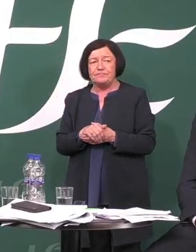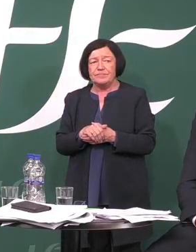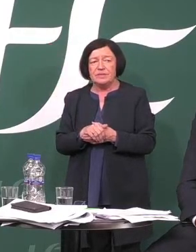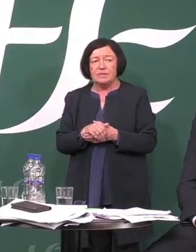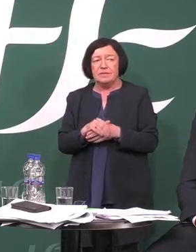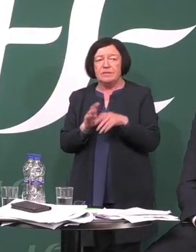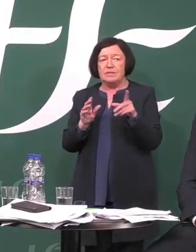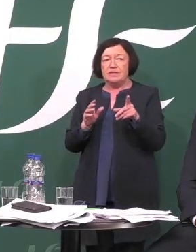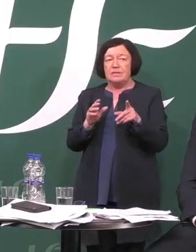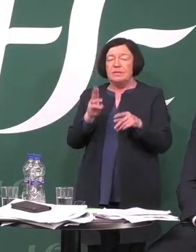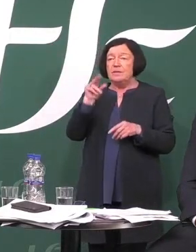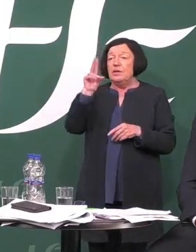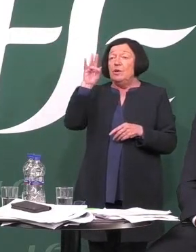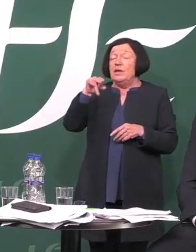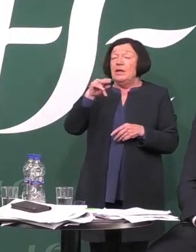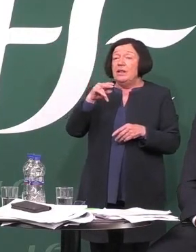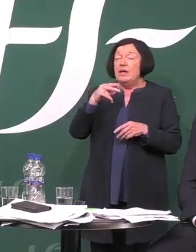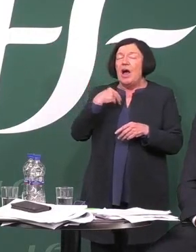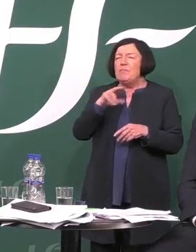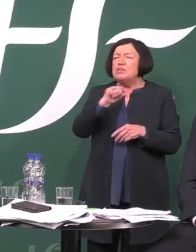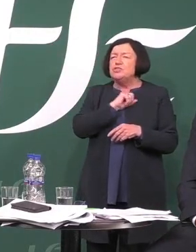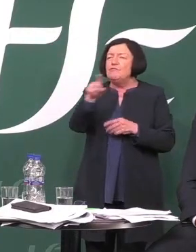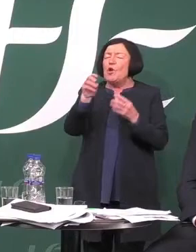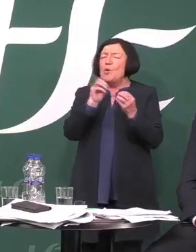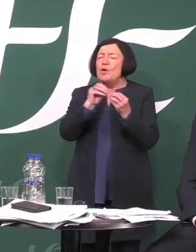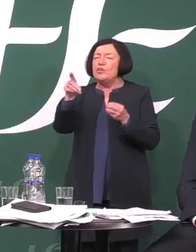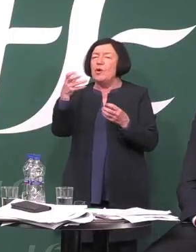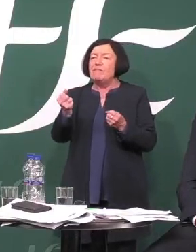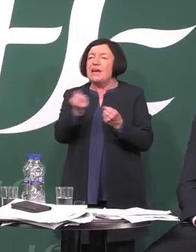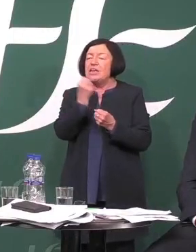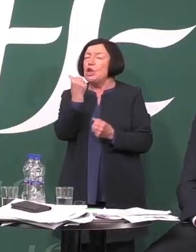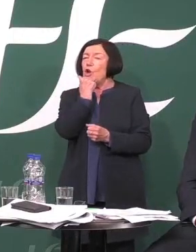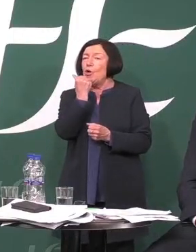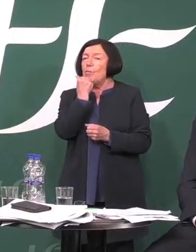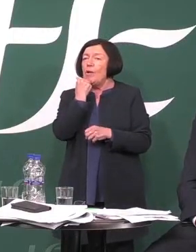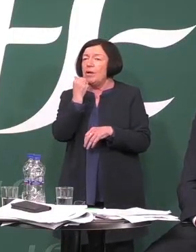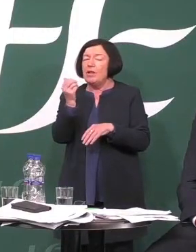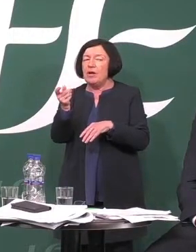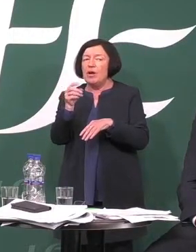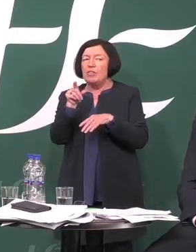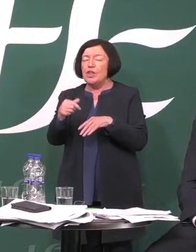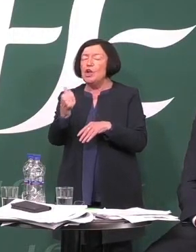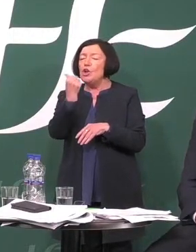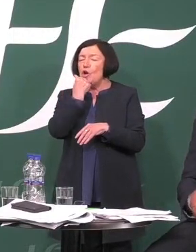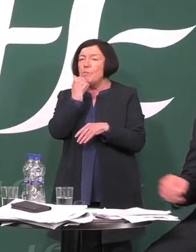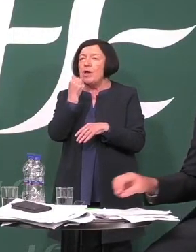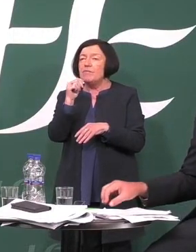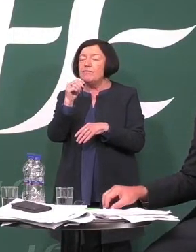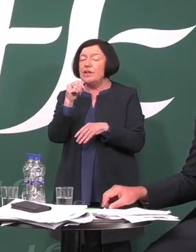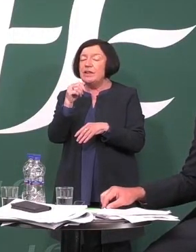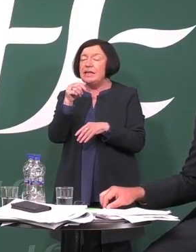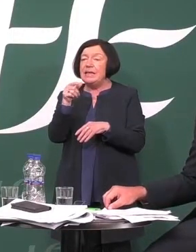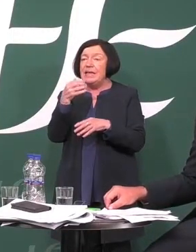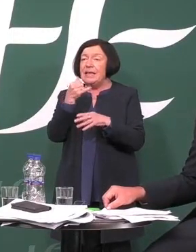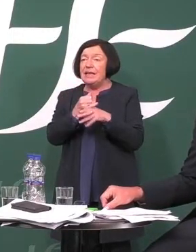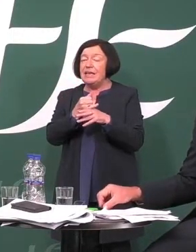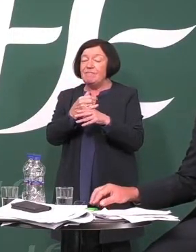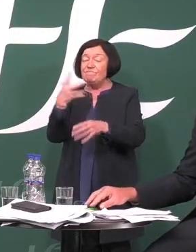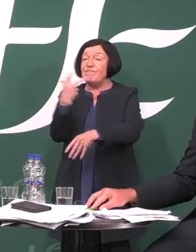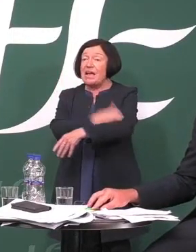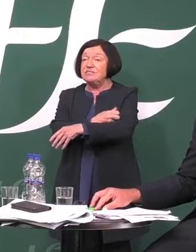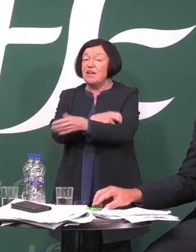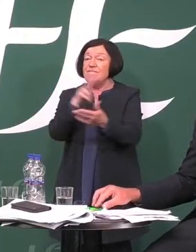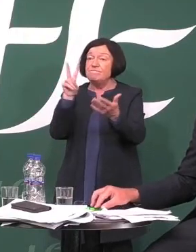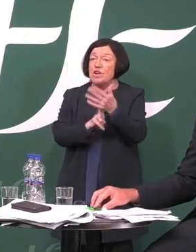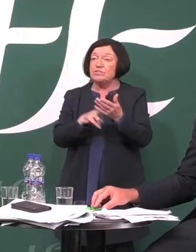I'm not Paul Quinn from Virgin Media. I'm not sure if you mentioned this. Do we have any figures on the number of cases in vaccinated